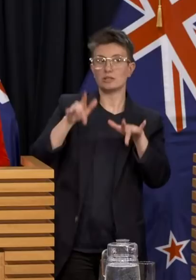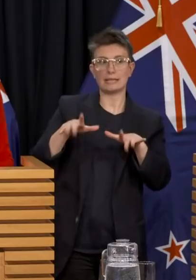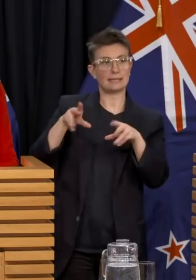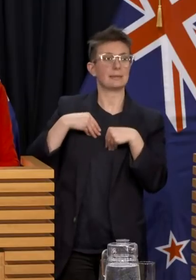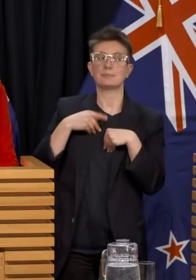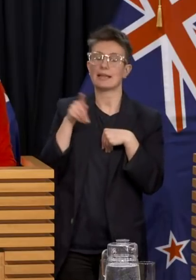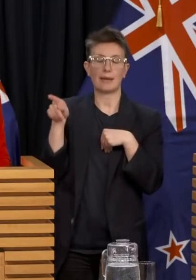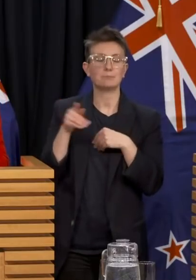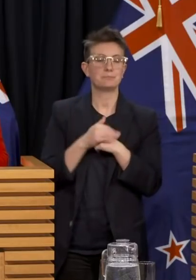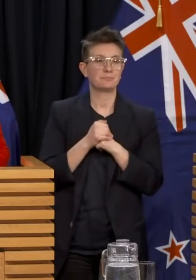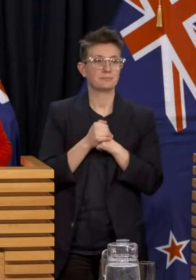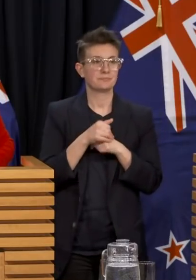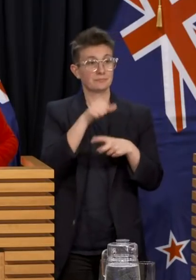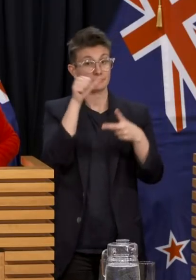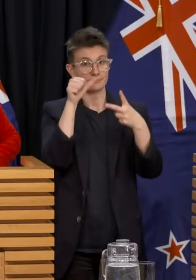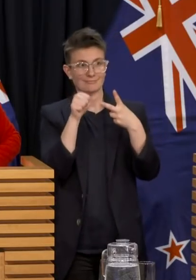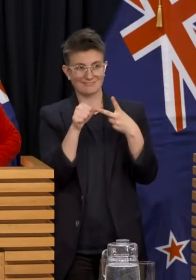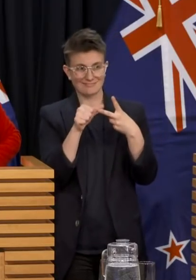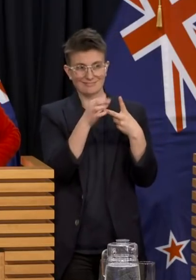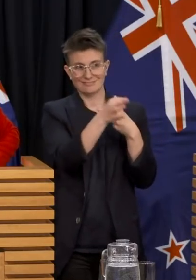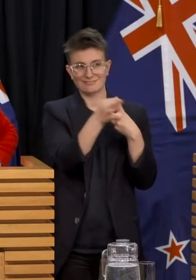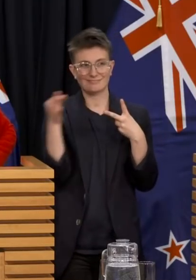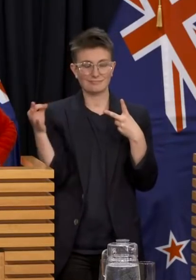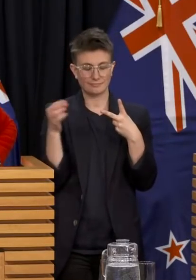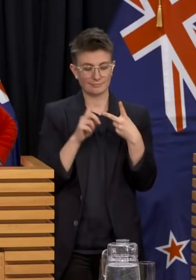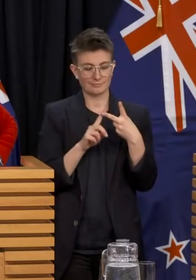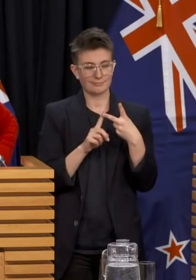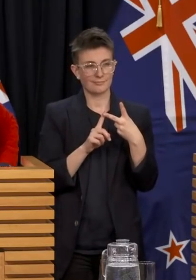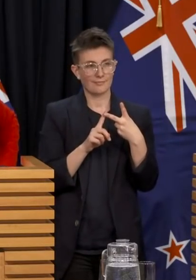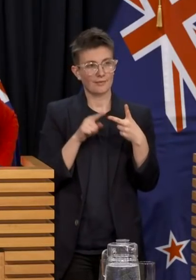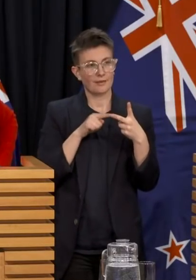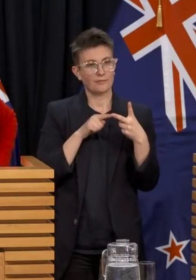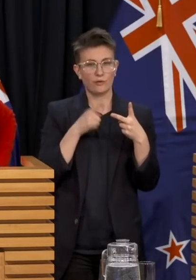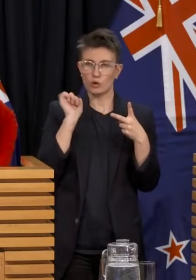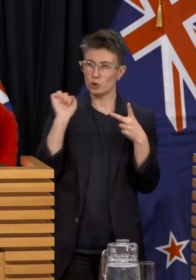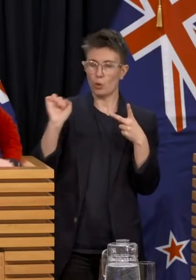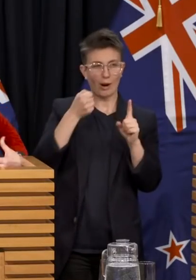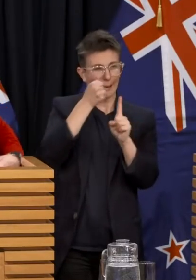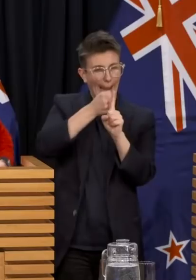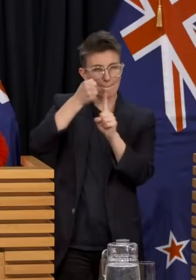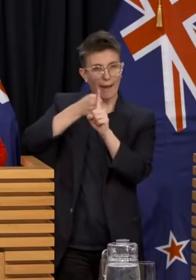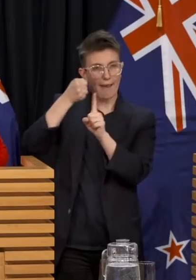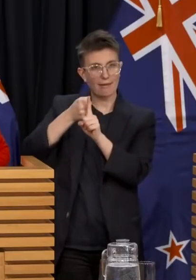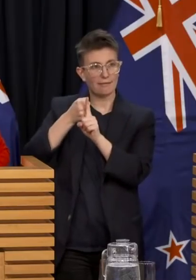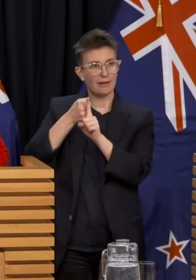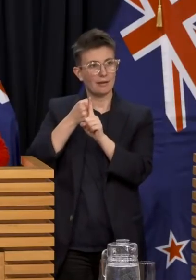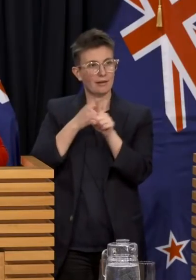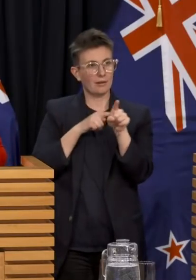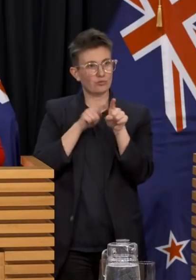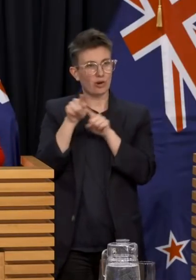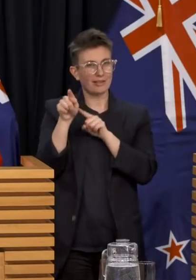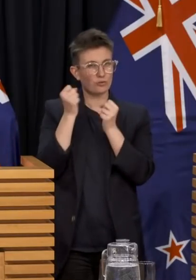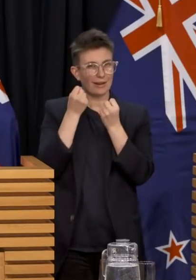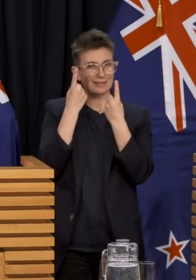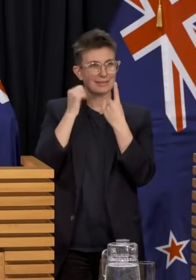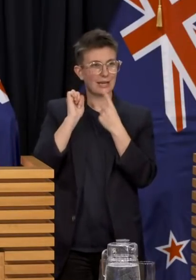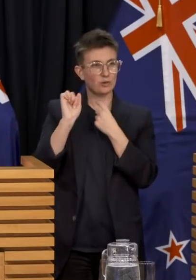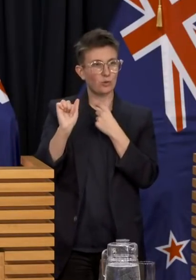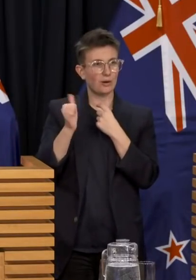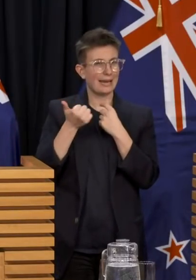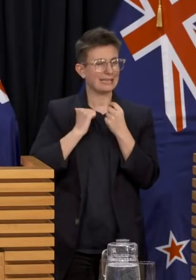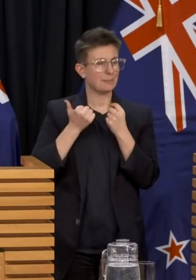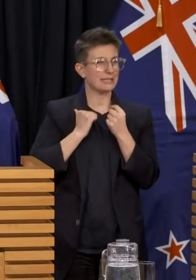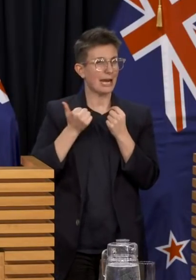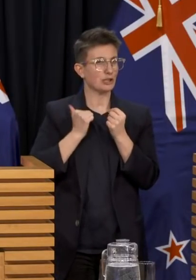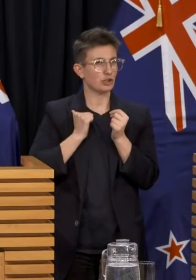currently. Just on the campaign, if I might, I'm just trying to understand the expectations, because you've said this morning that there's not going to be this big screed of